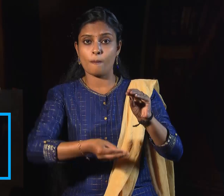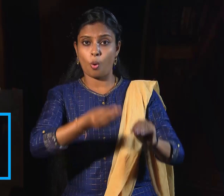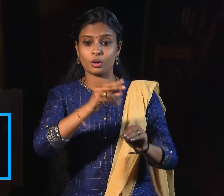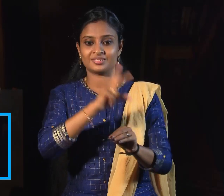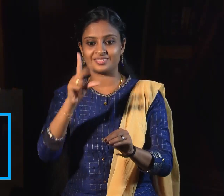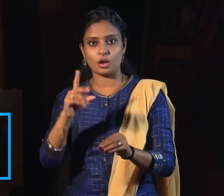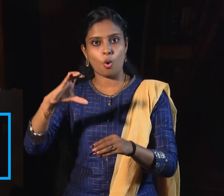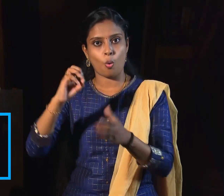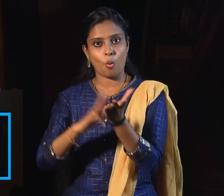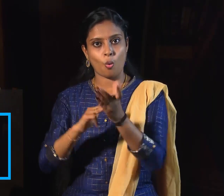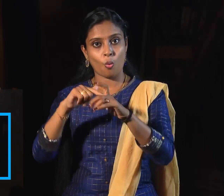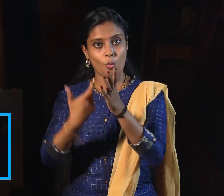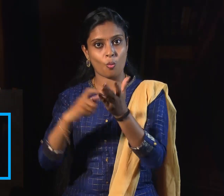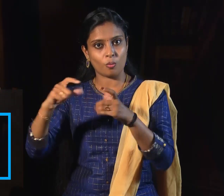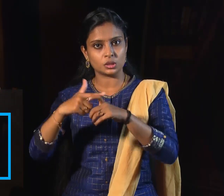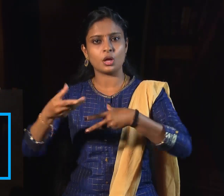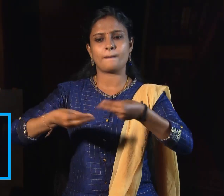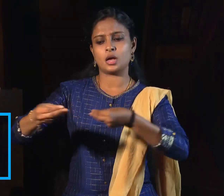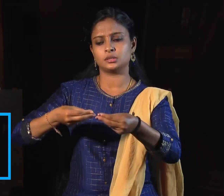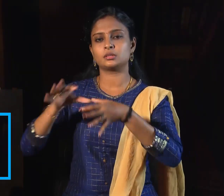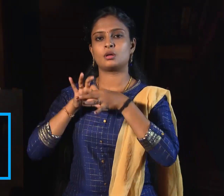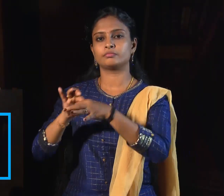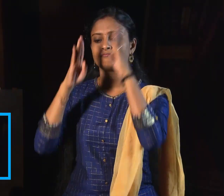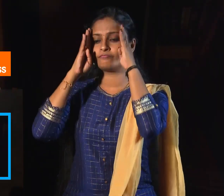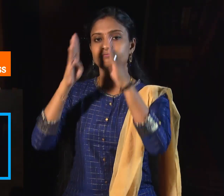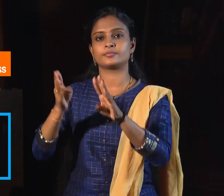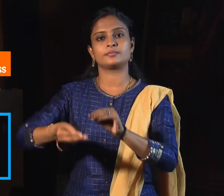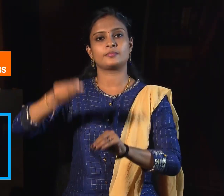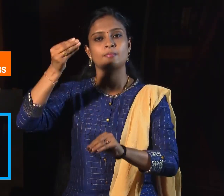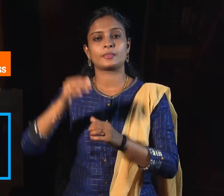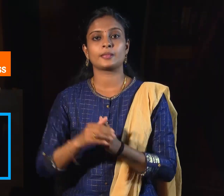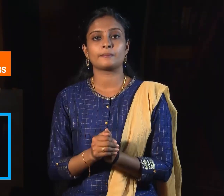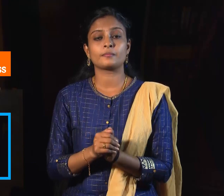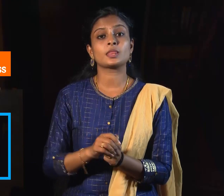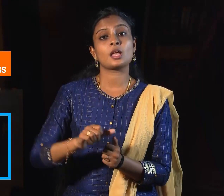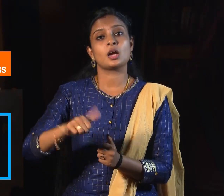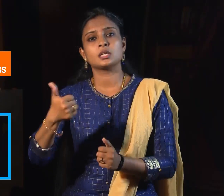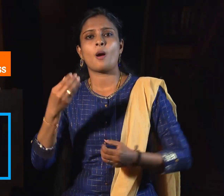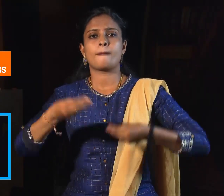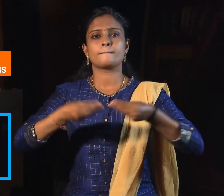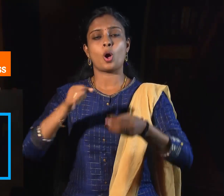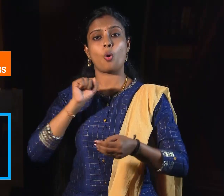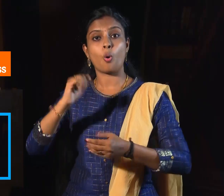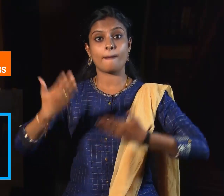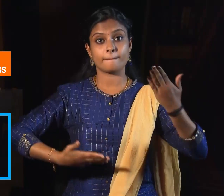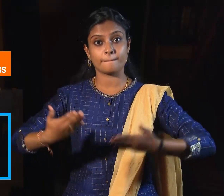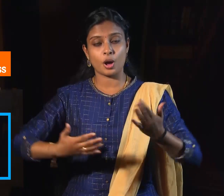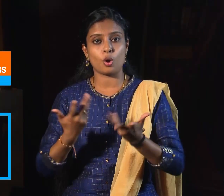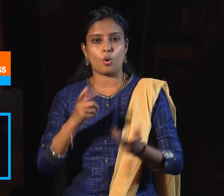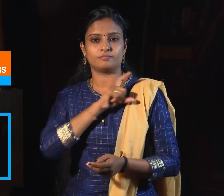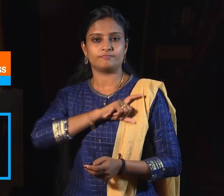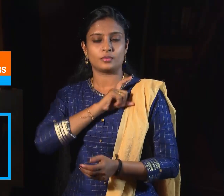are engaged in trade and services. Next is the characteristics of business.